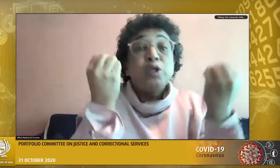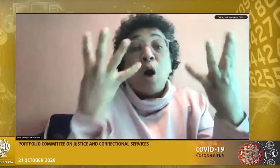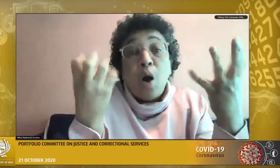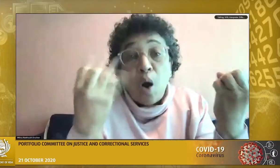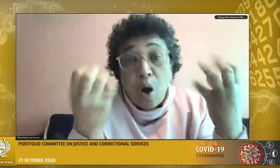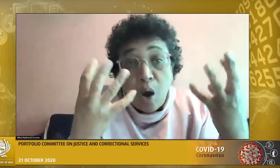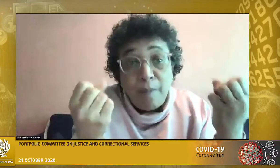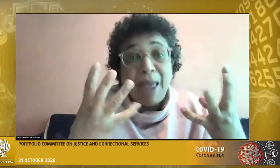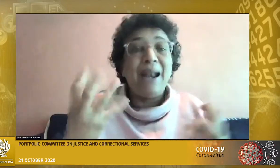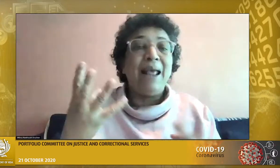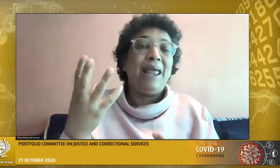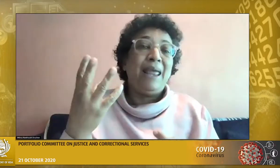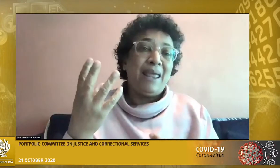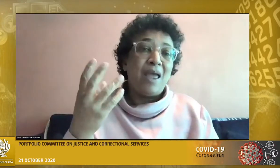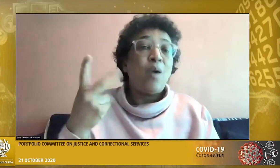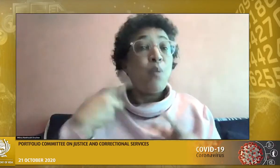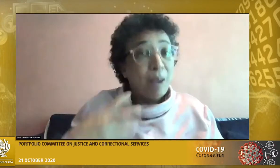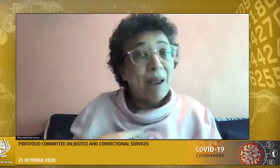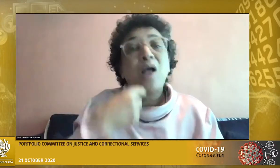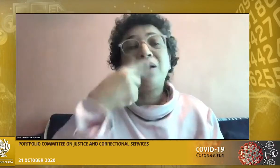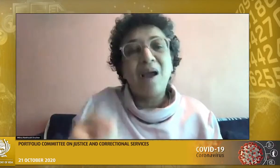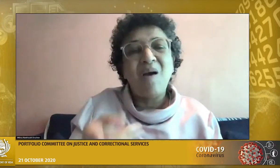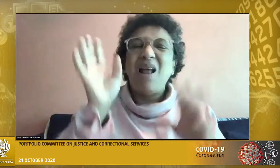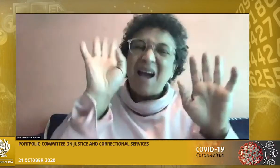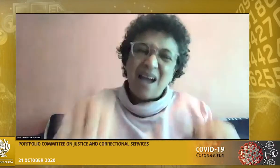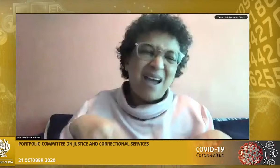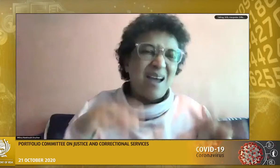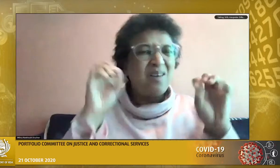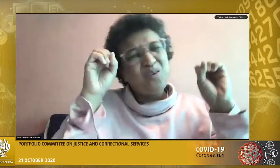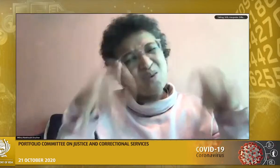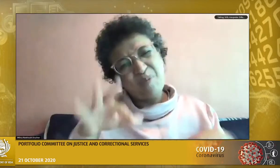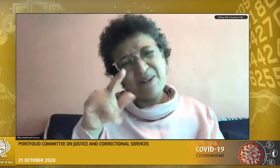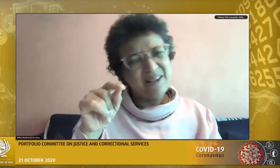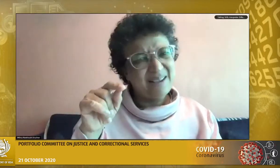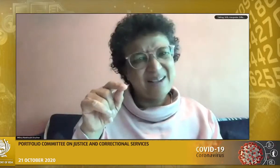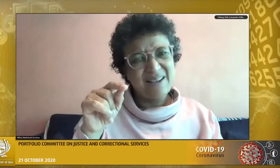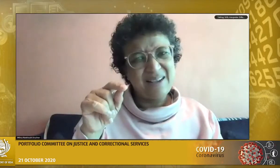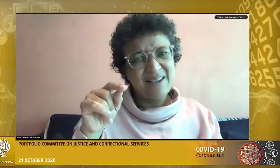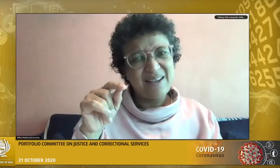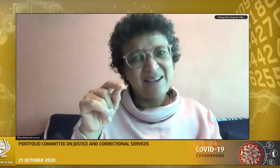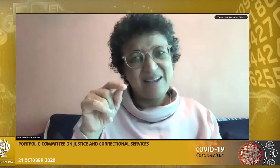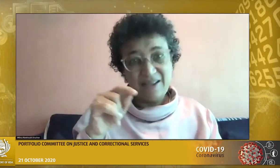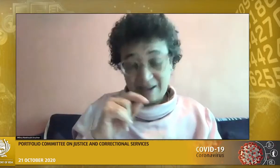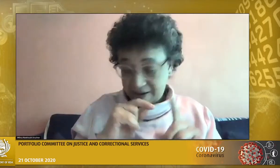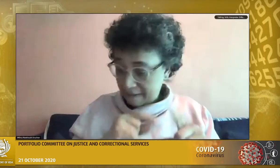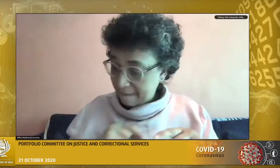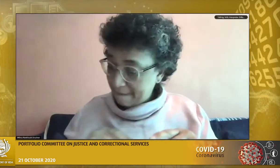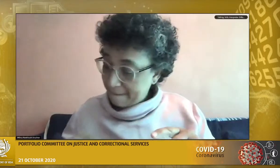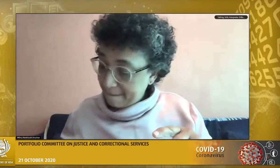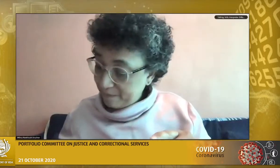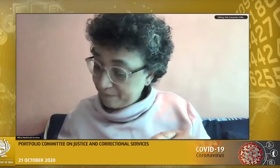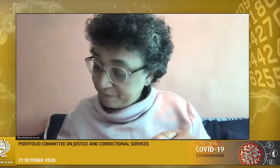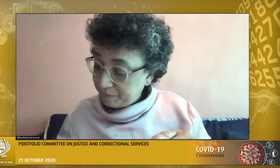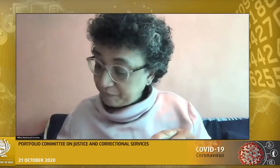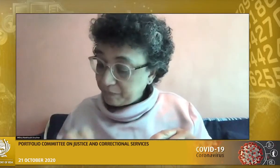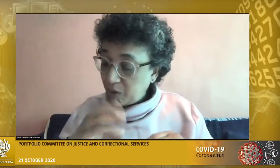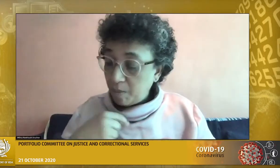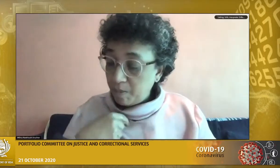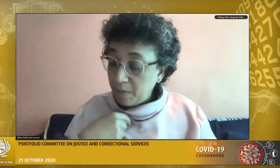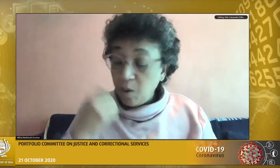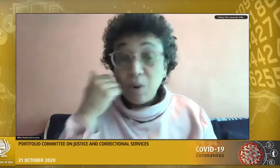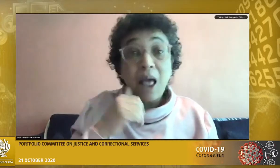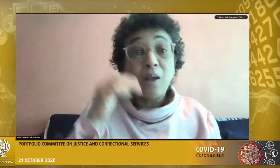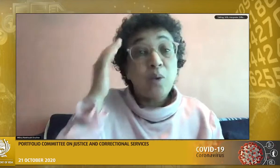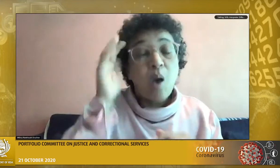you know, is there a record of that? Perhaps there are a number of case numbers that are, you know, that have not been investigated or